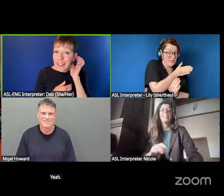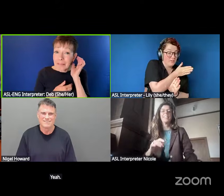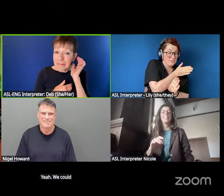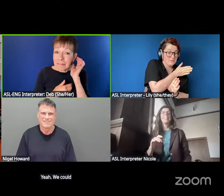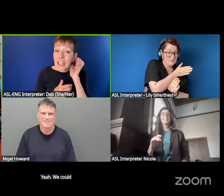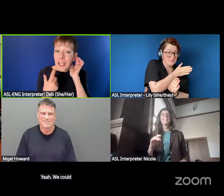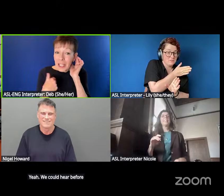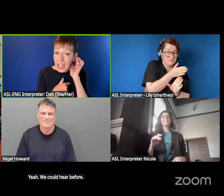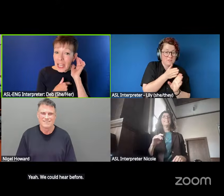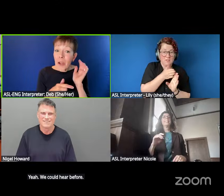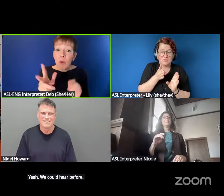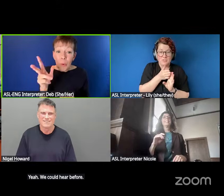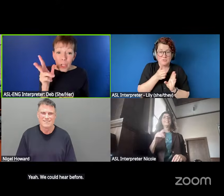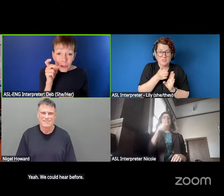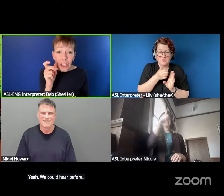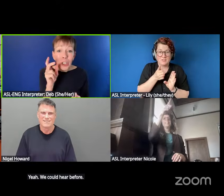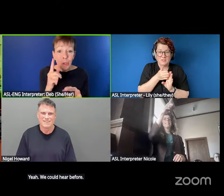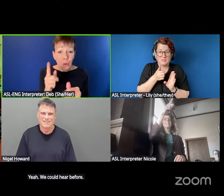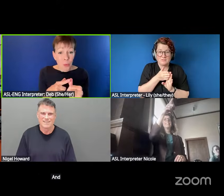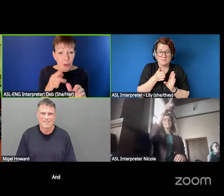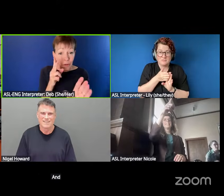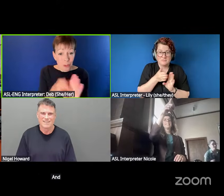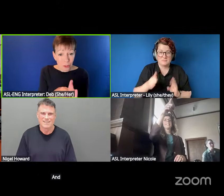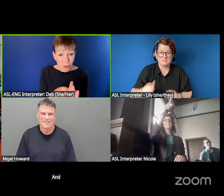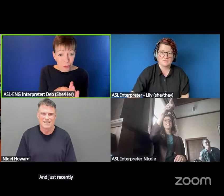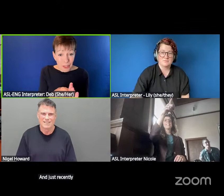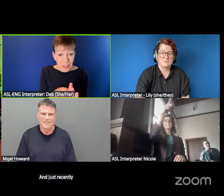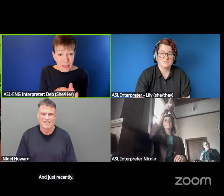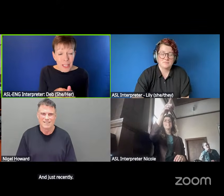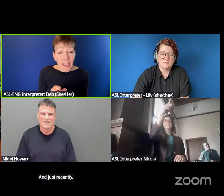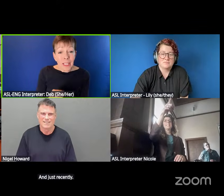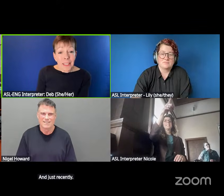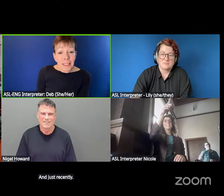hear before. And just recently.